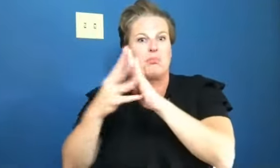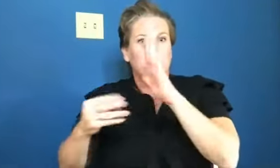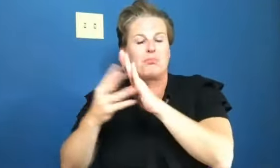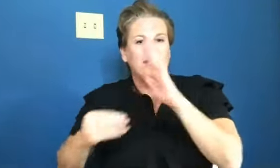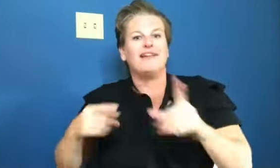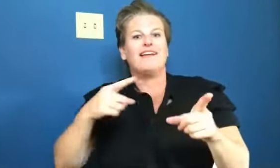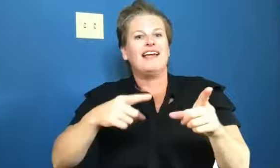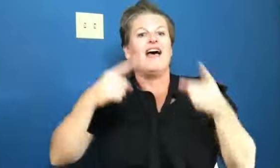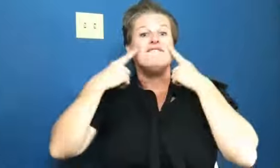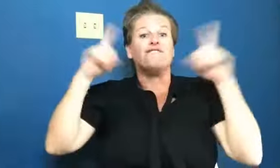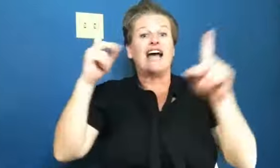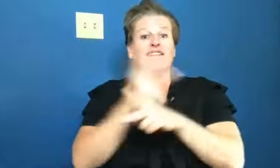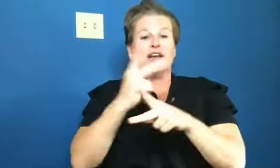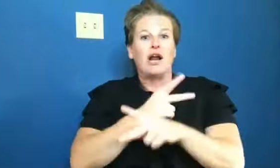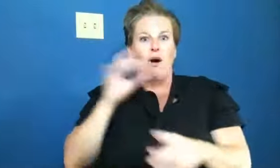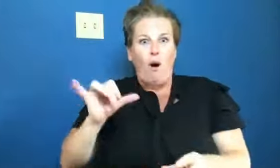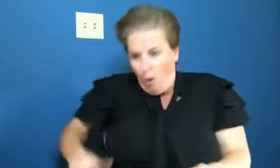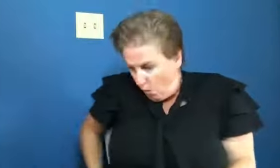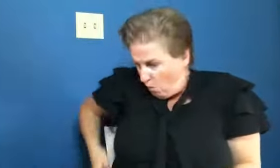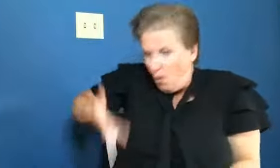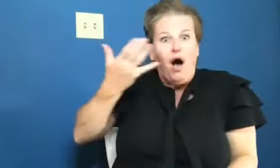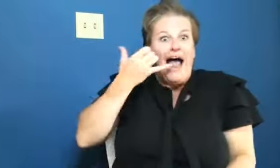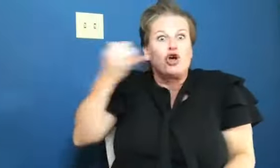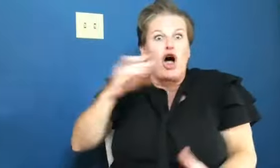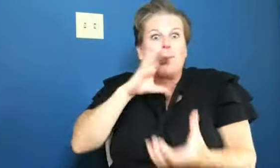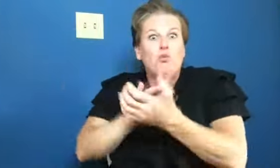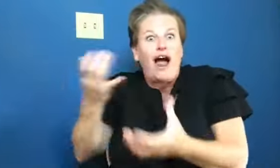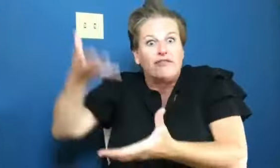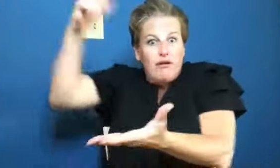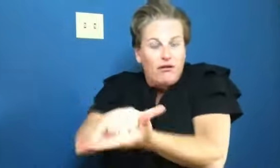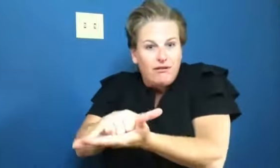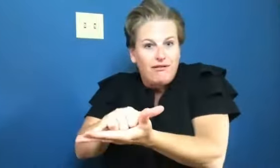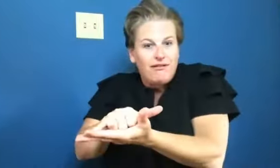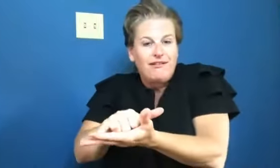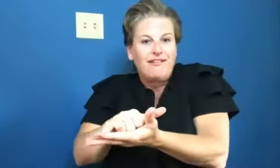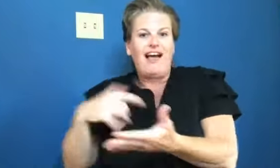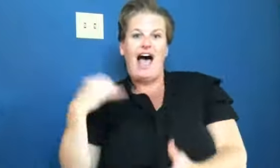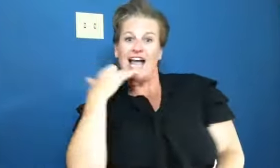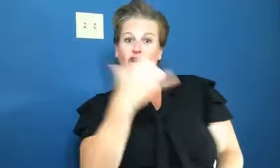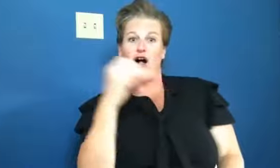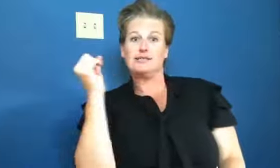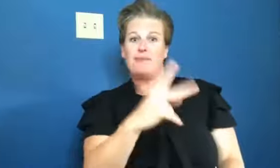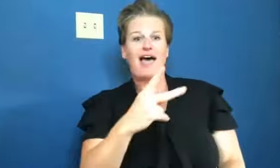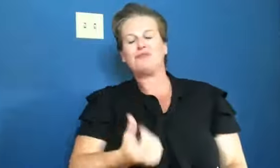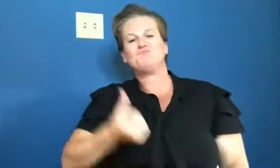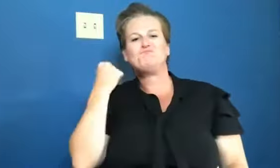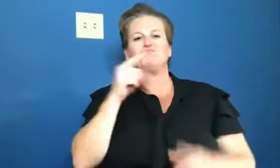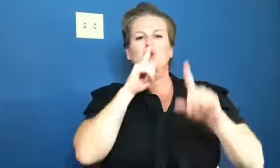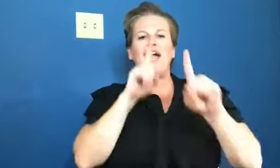out that he called his wife. He hung up his phone. I called him back. We did that dance. And I don't know where he was, maybe it was a half